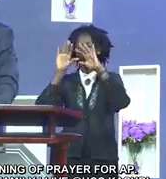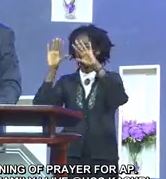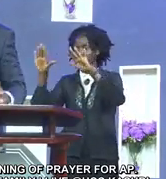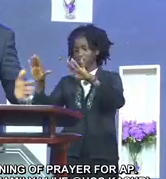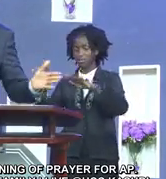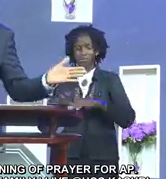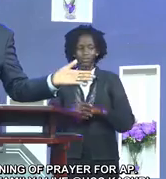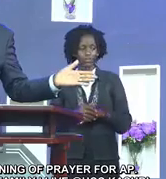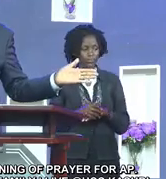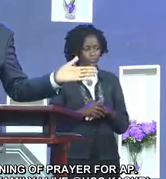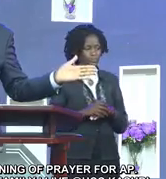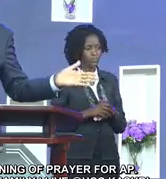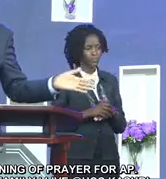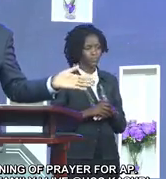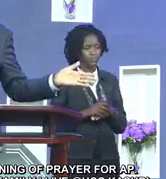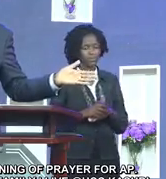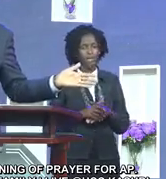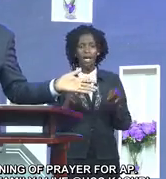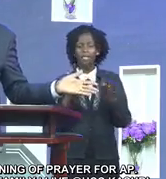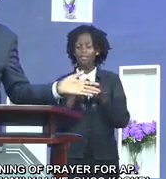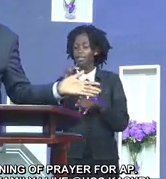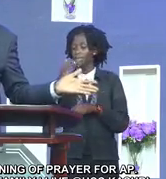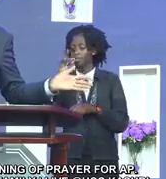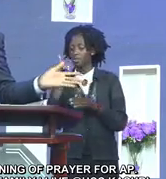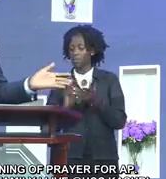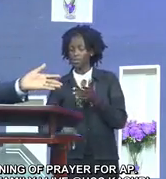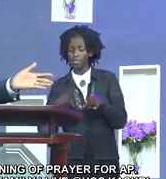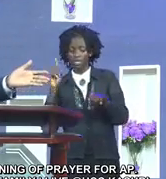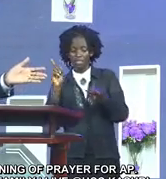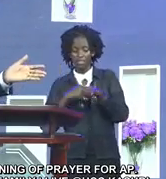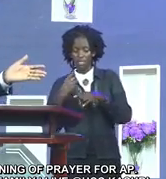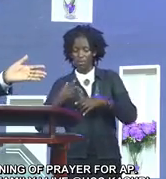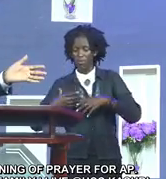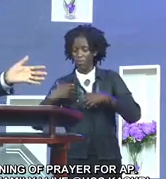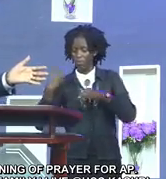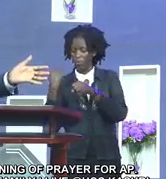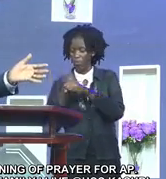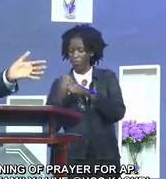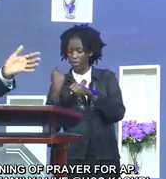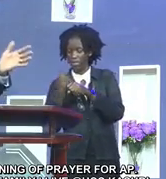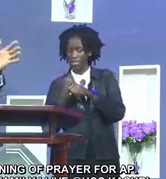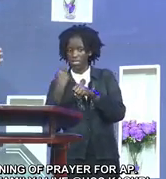Everyone, may the Lord bless you. Ngabe nagami enti ngabe tutandise tetukola chi.